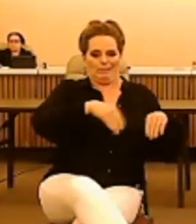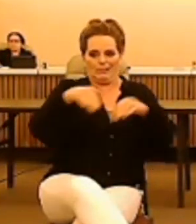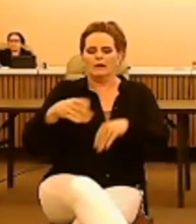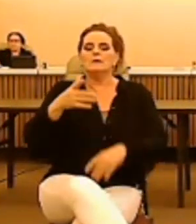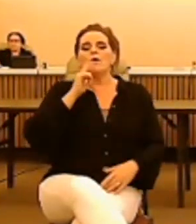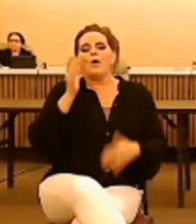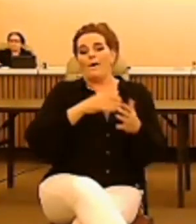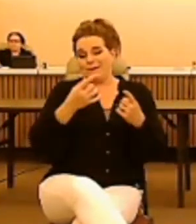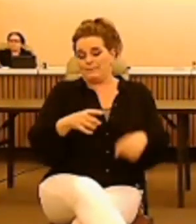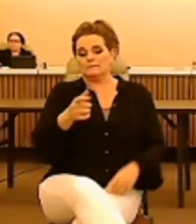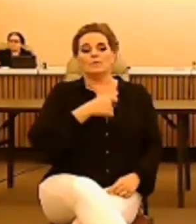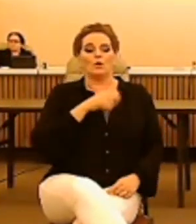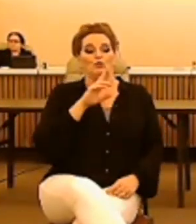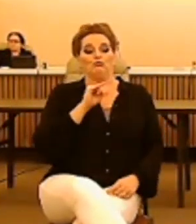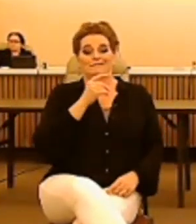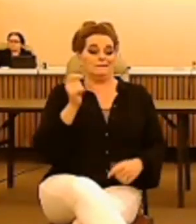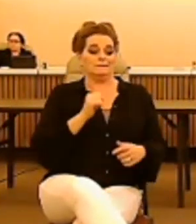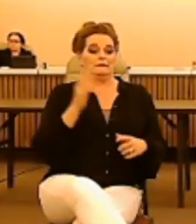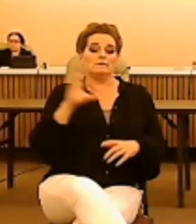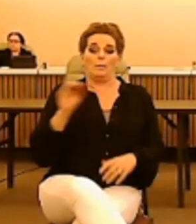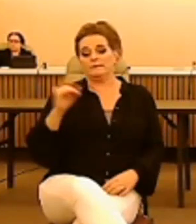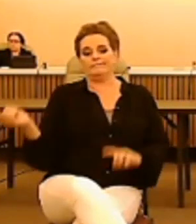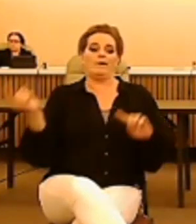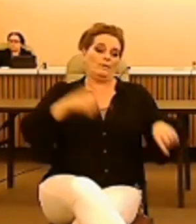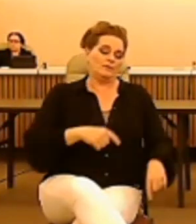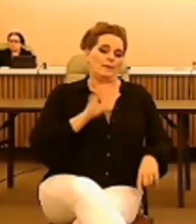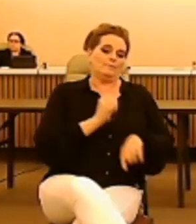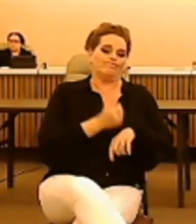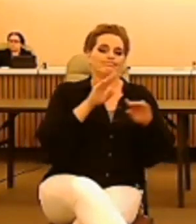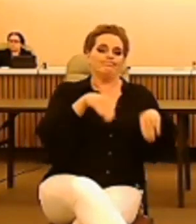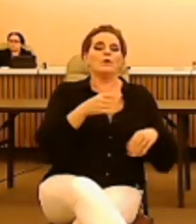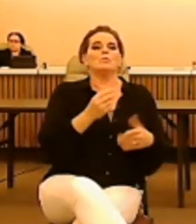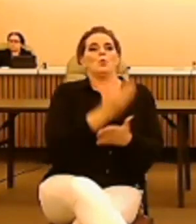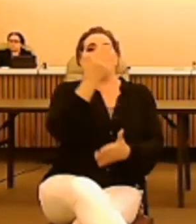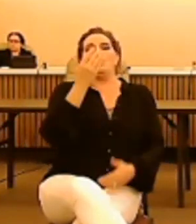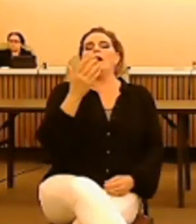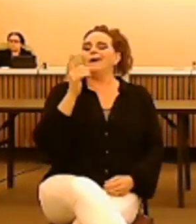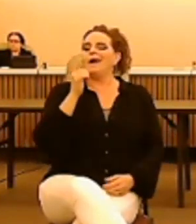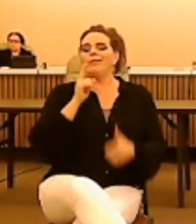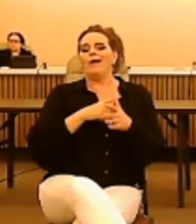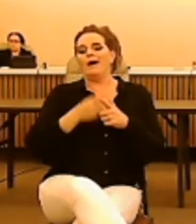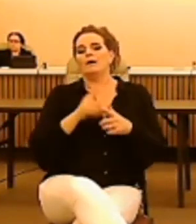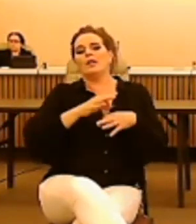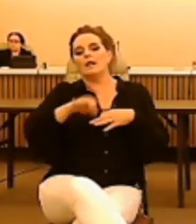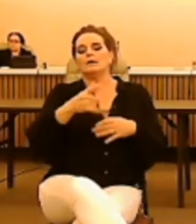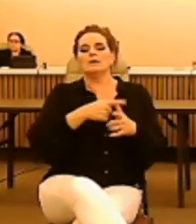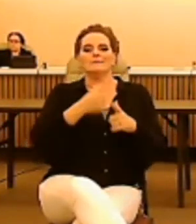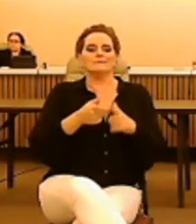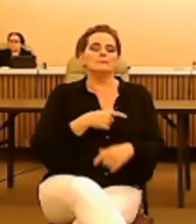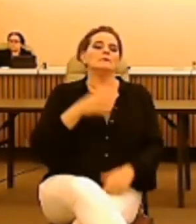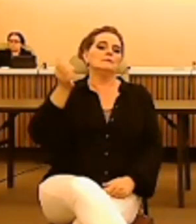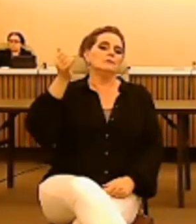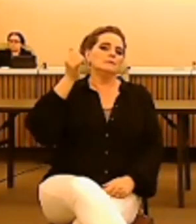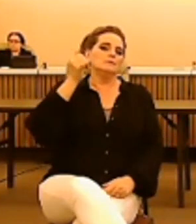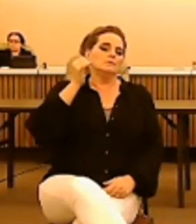lot of times, the utility company comes in and puts in the new poles, and then they have to wait till the telecommunication companies come in and